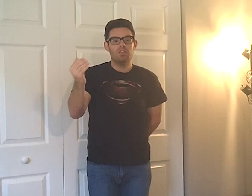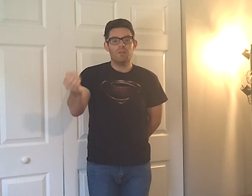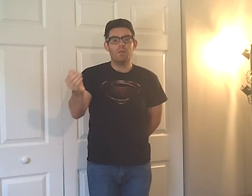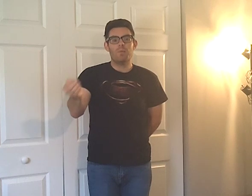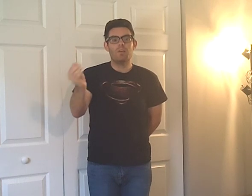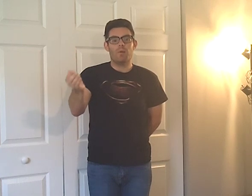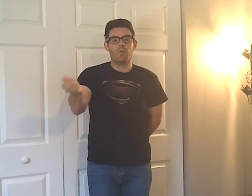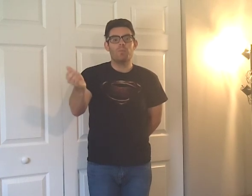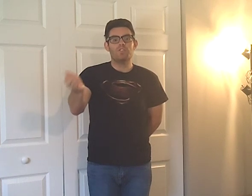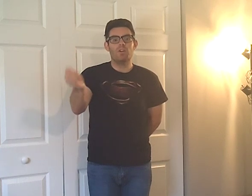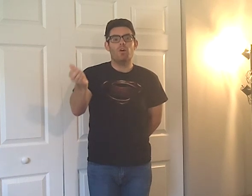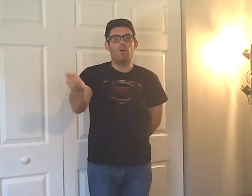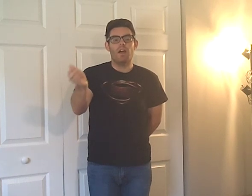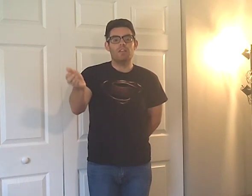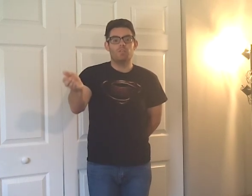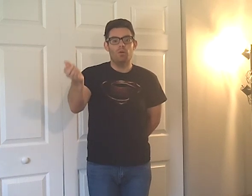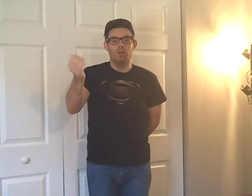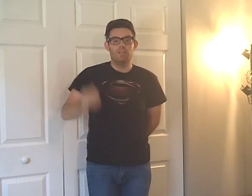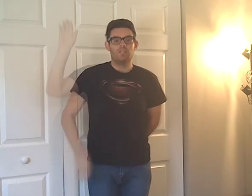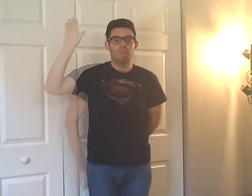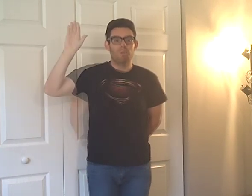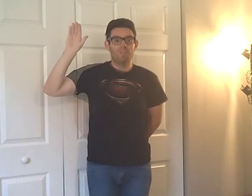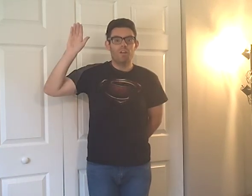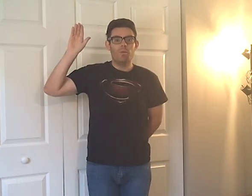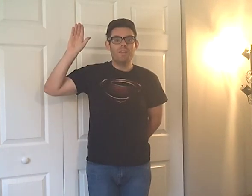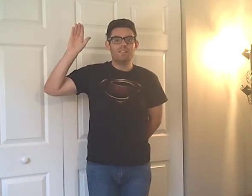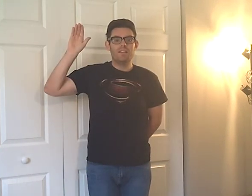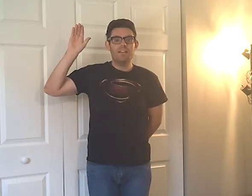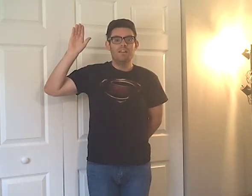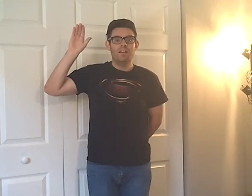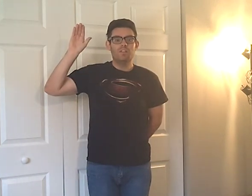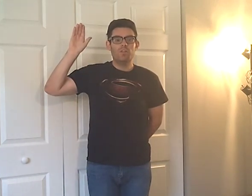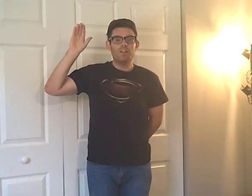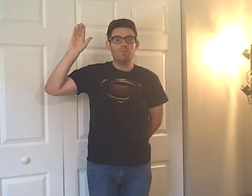That's my commitment and my promise to you all, as always. So, with that all being said, until next